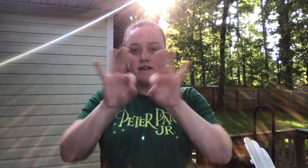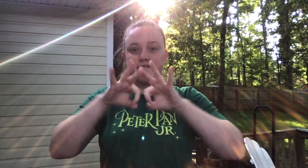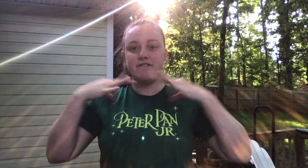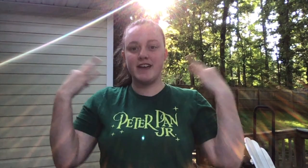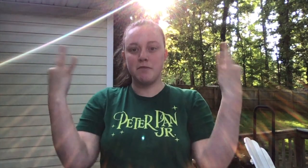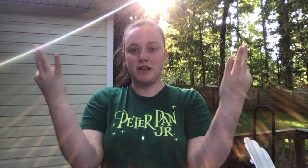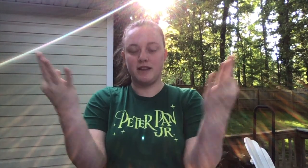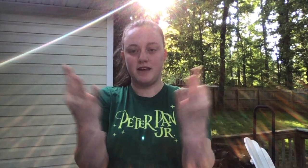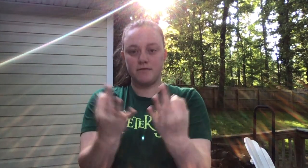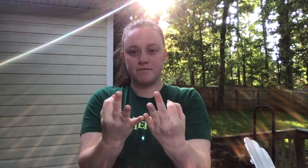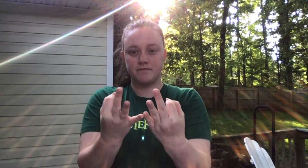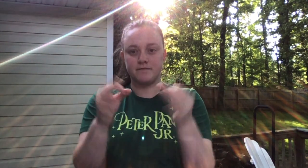Family.